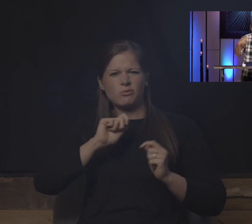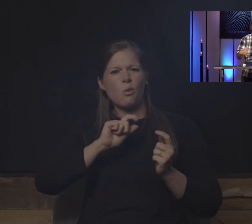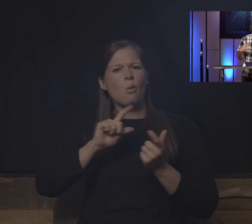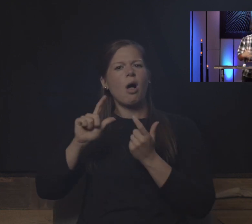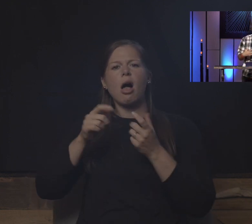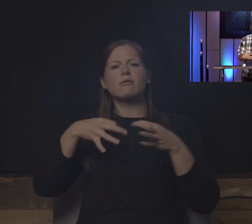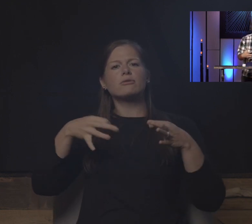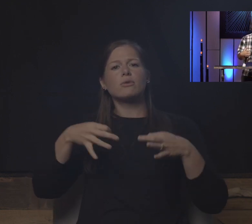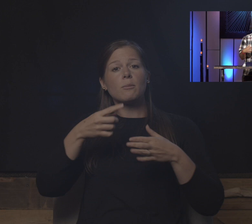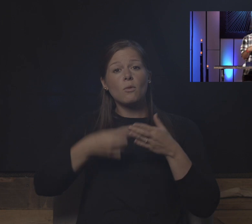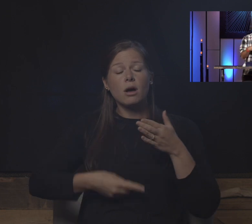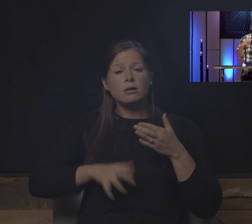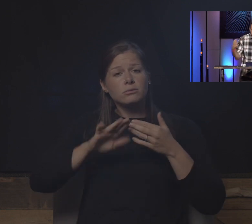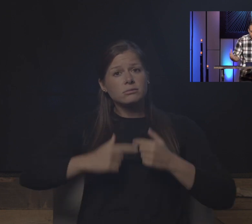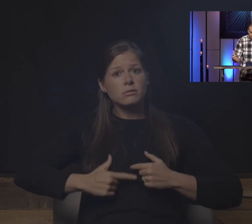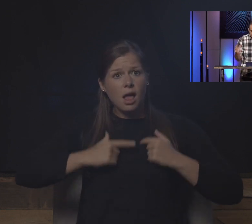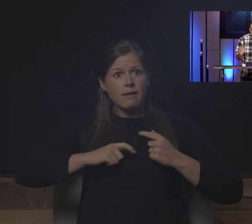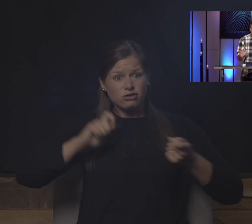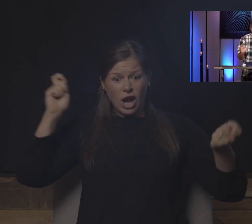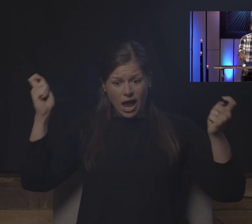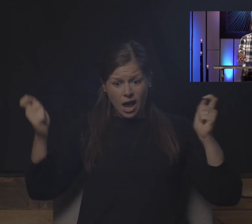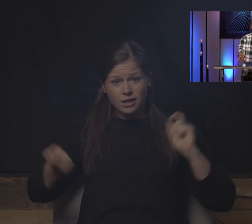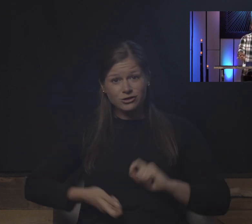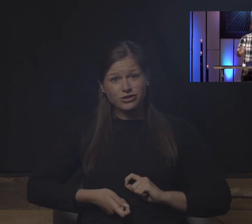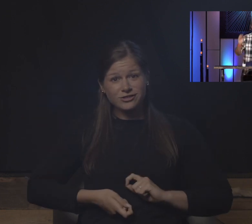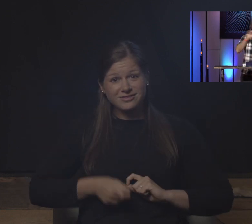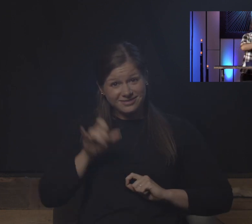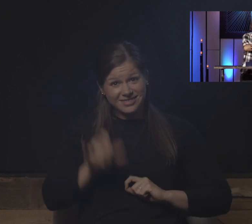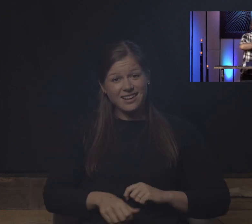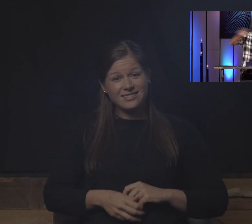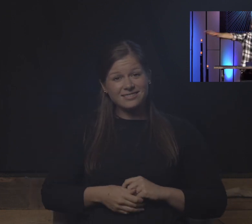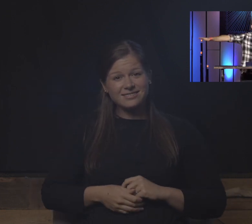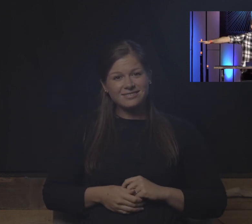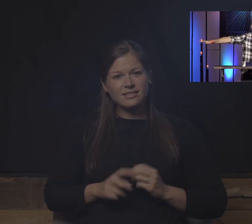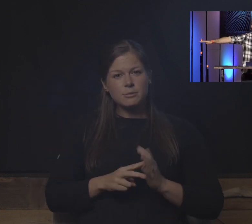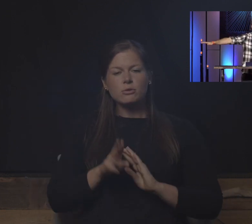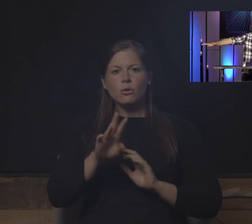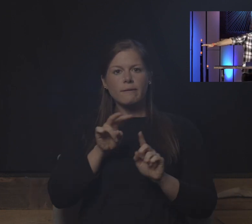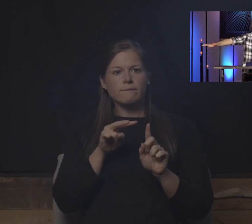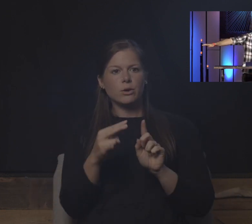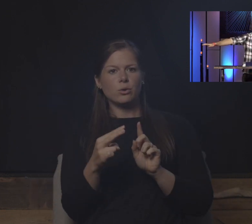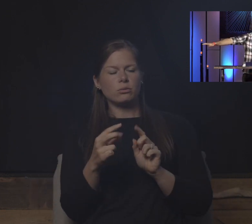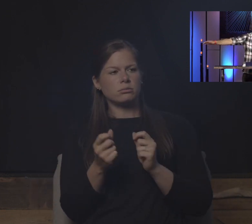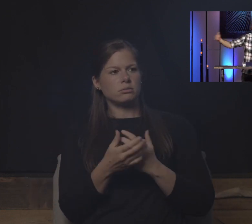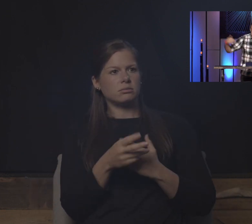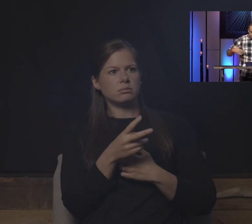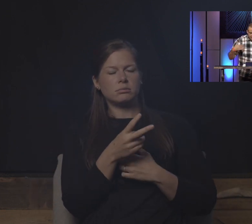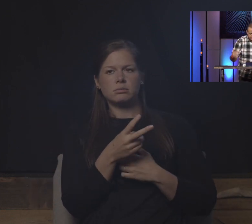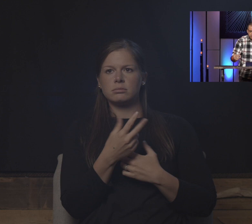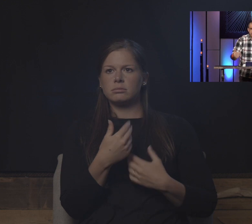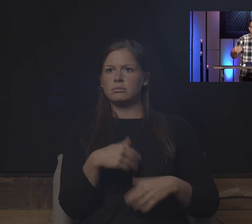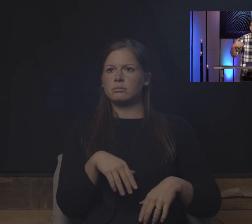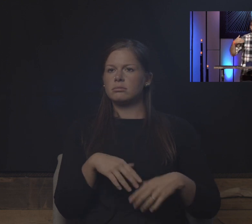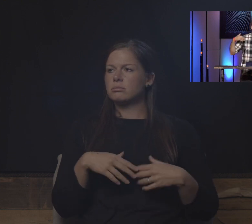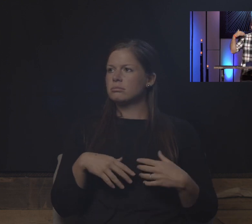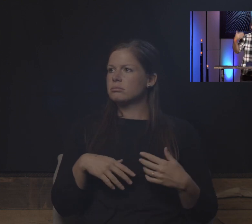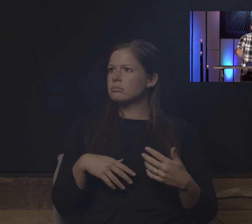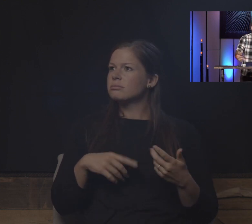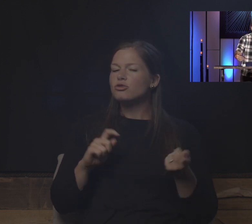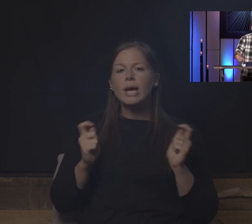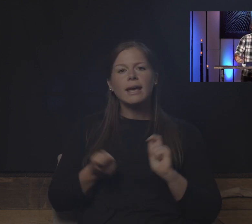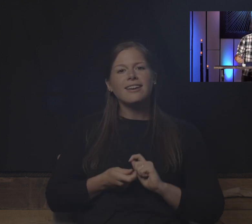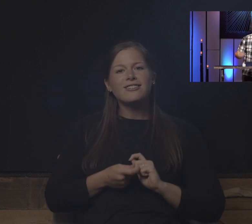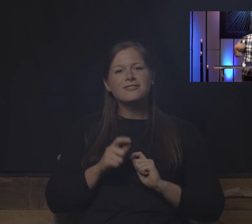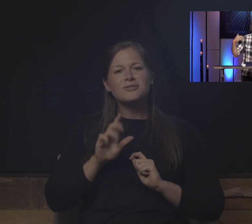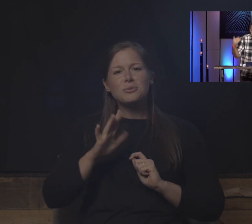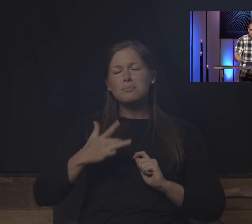life-defining, core-transforming, eternity-long change where your view of everything changes. Your desires change. Your